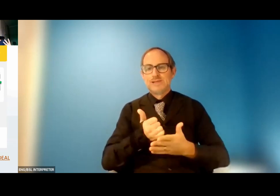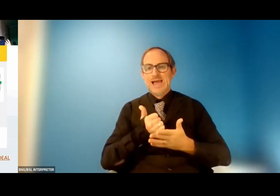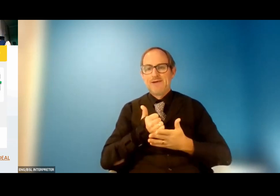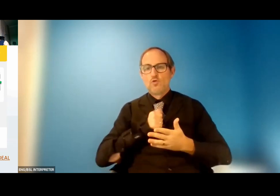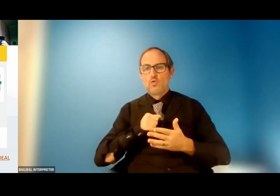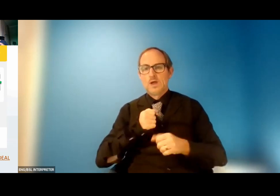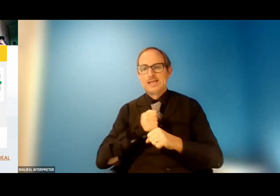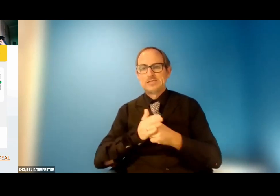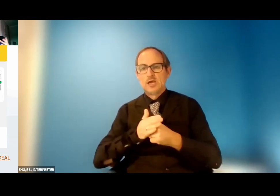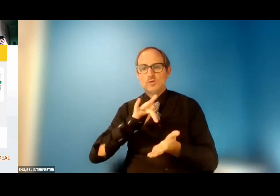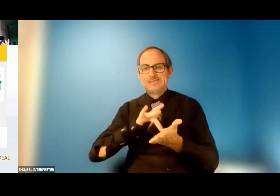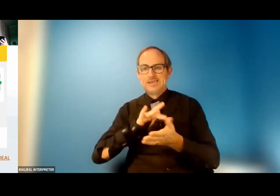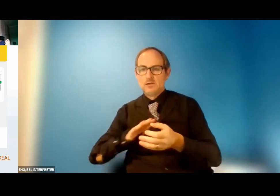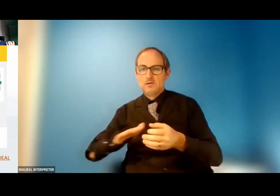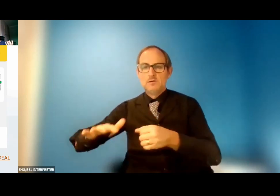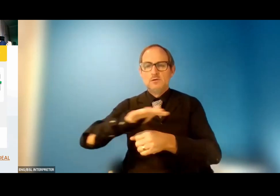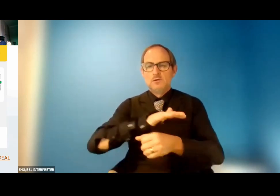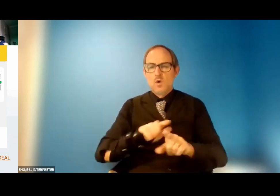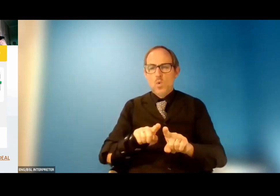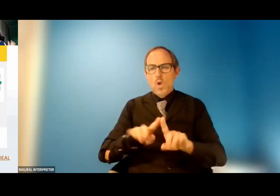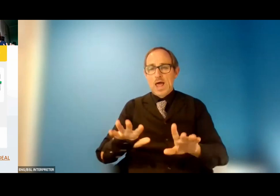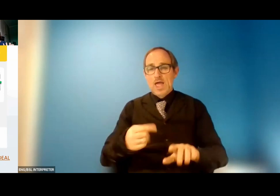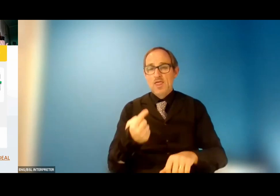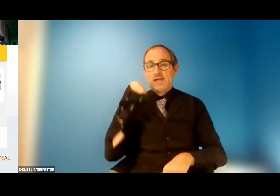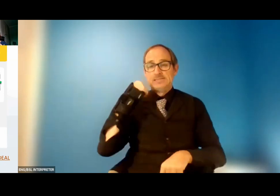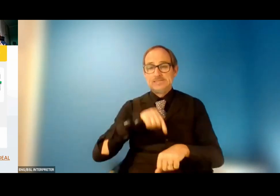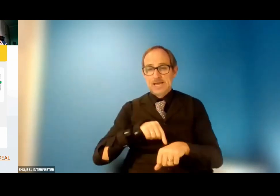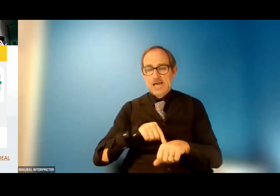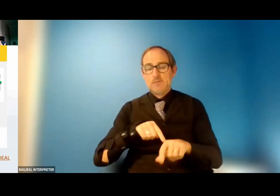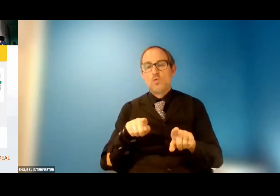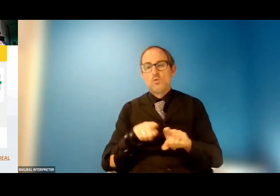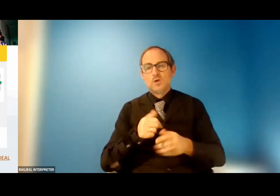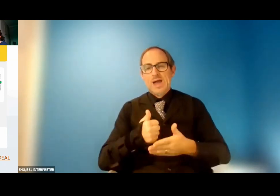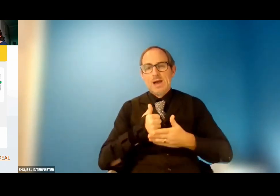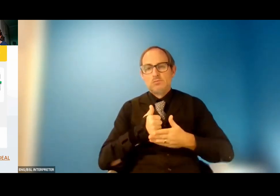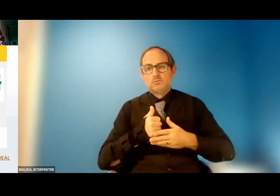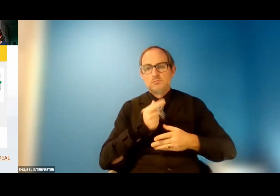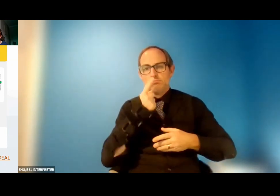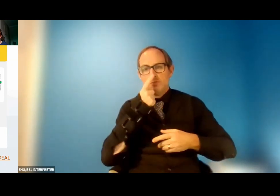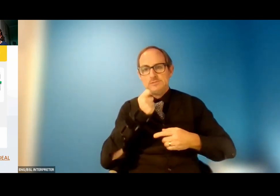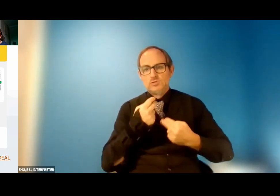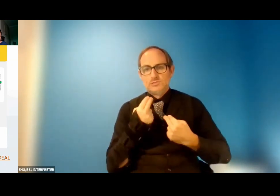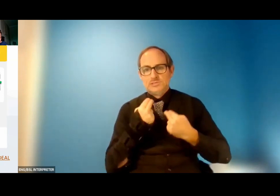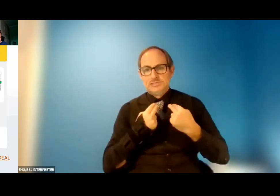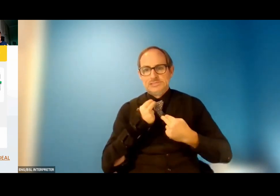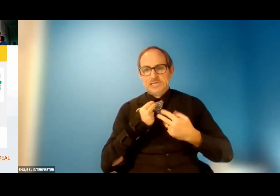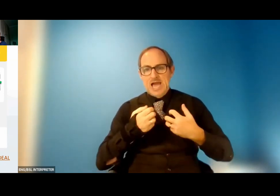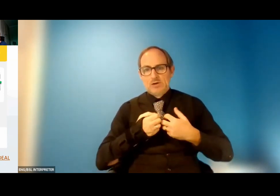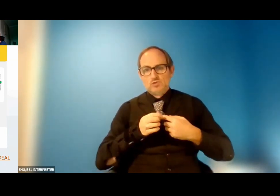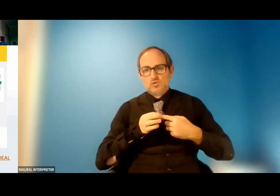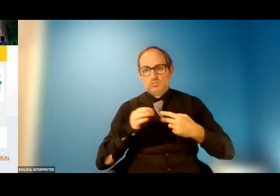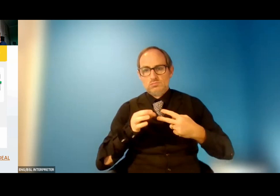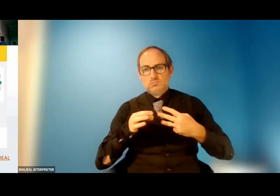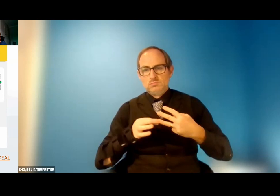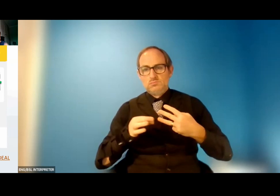us a helpful set of existing or potential indicators that we might use to